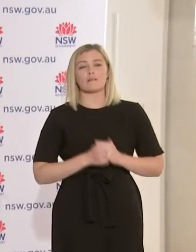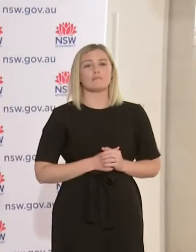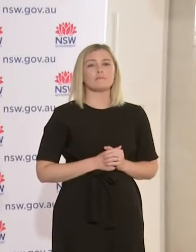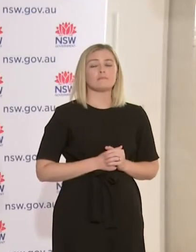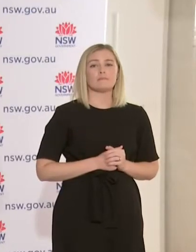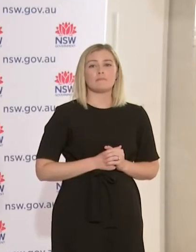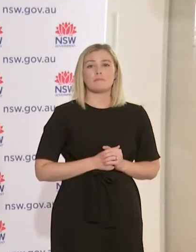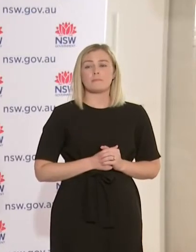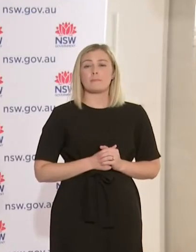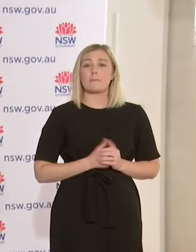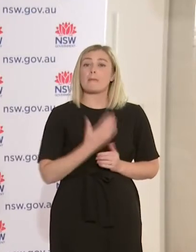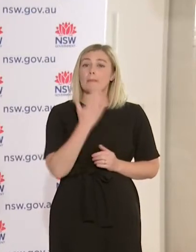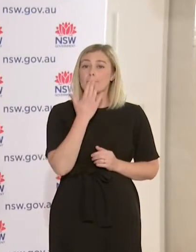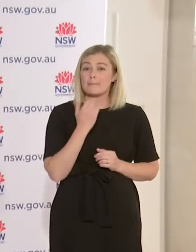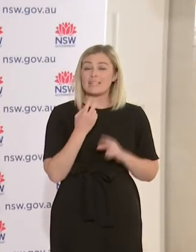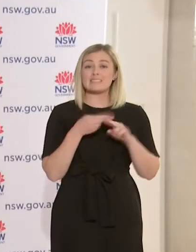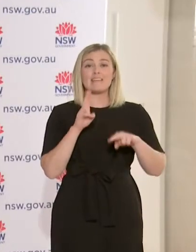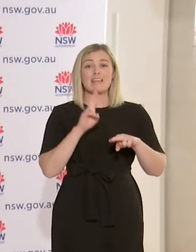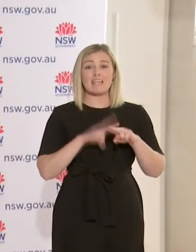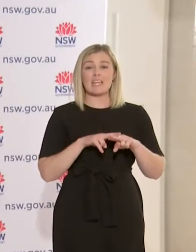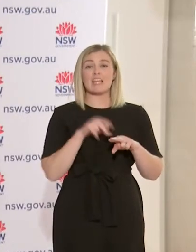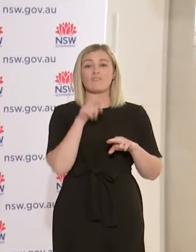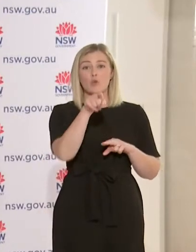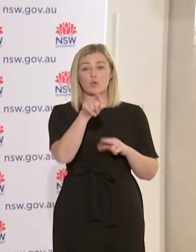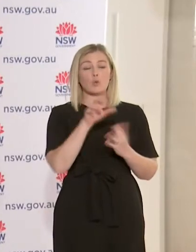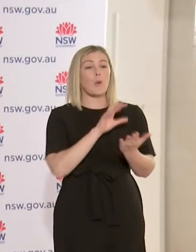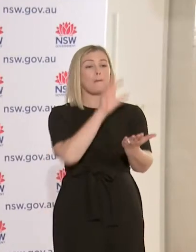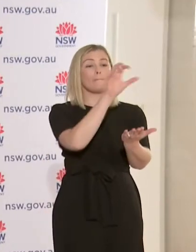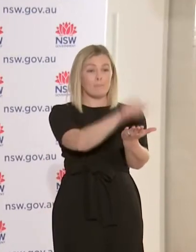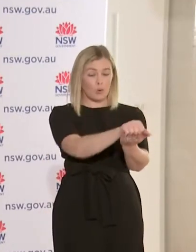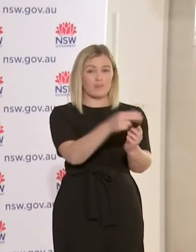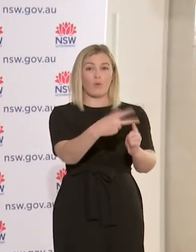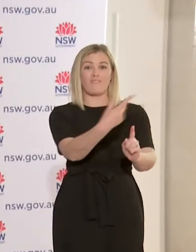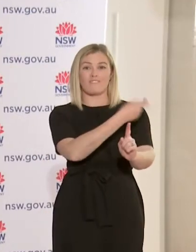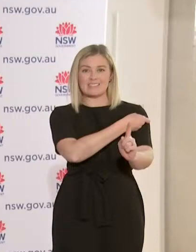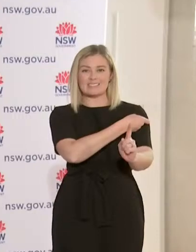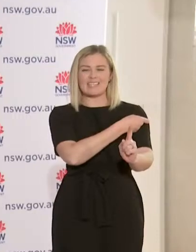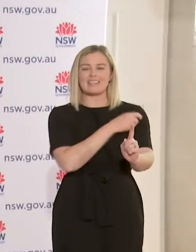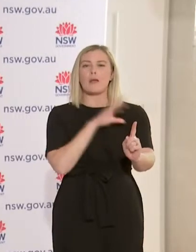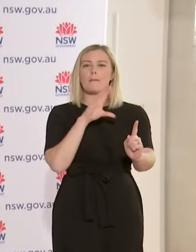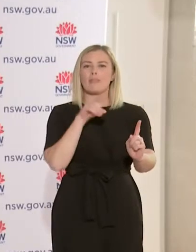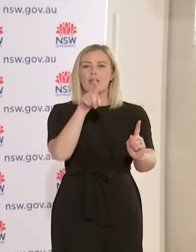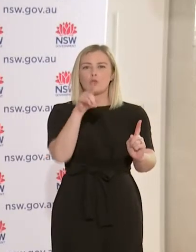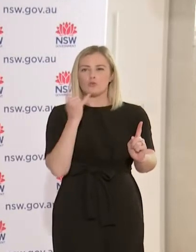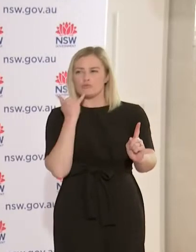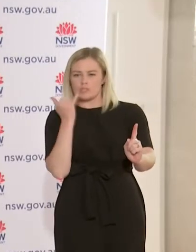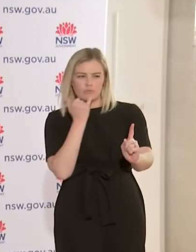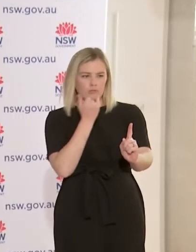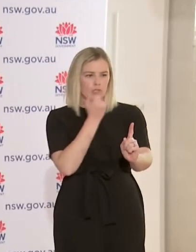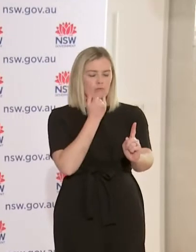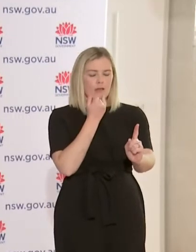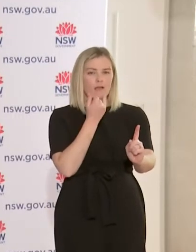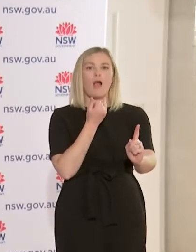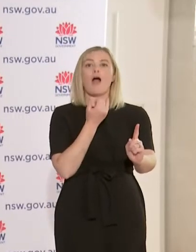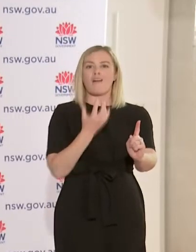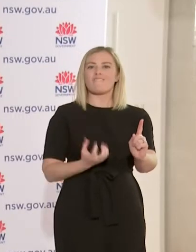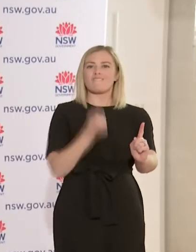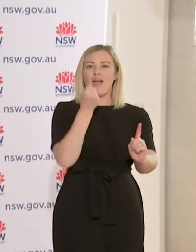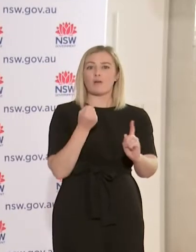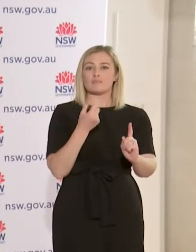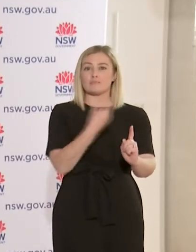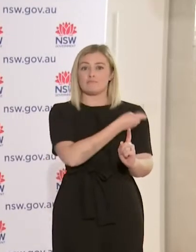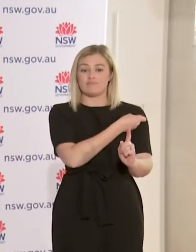you've managed to secure supply ahead, because obviously I don't want to see any vaccines wasted,